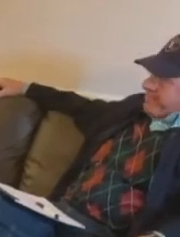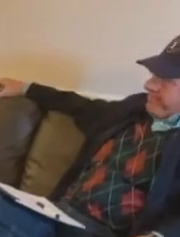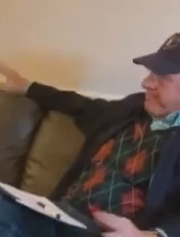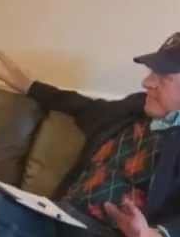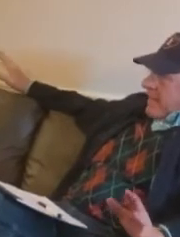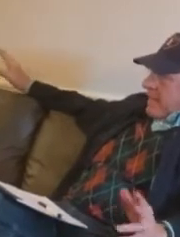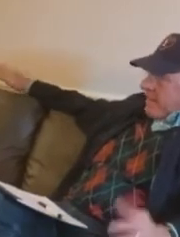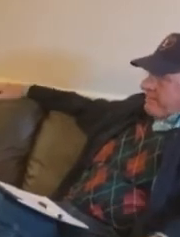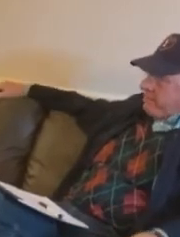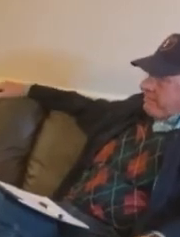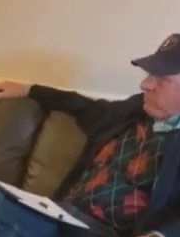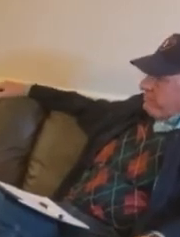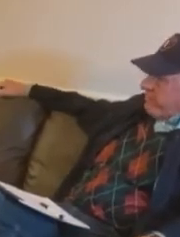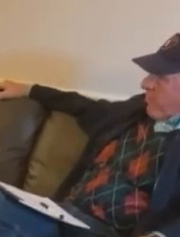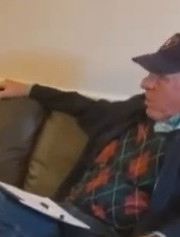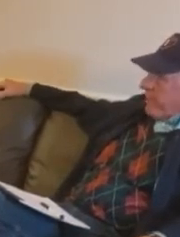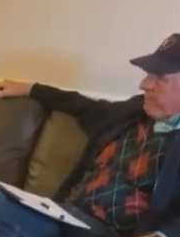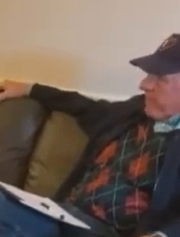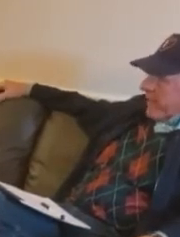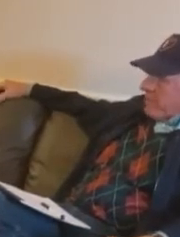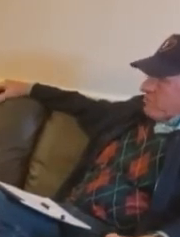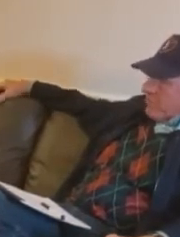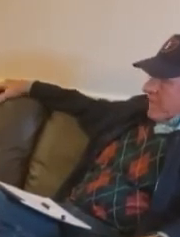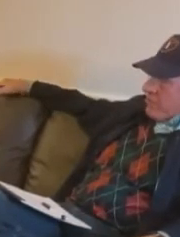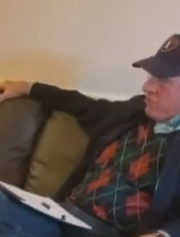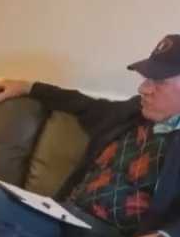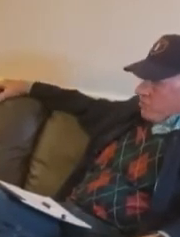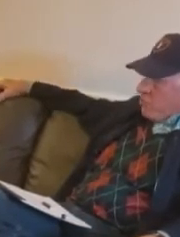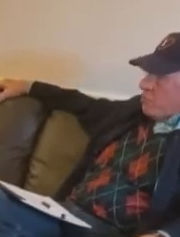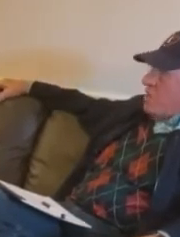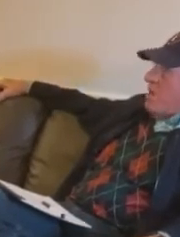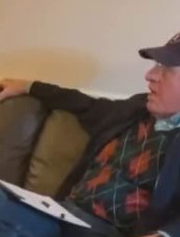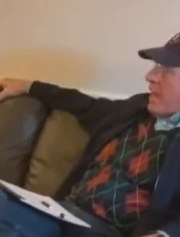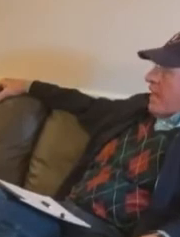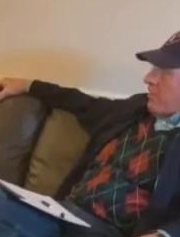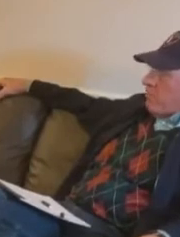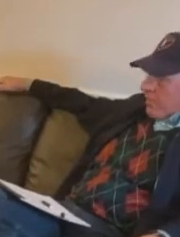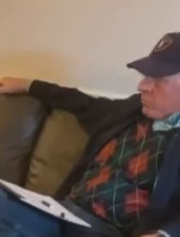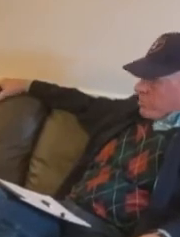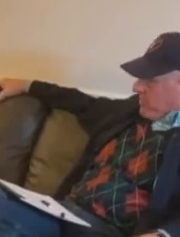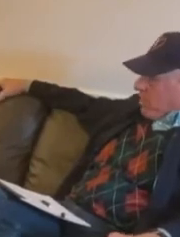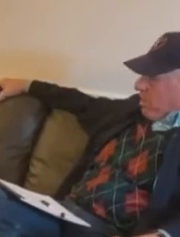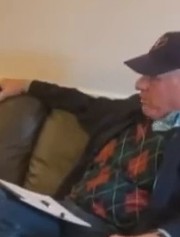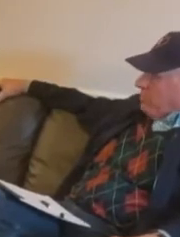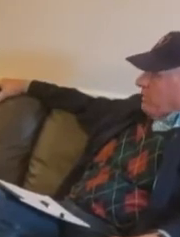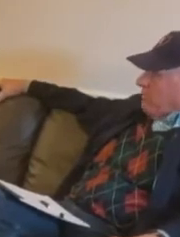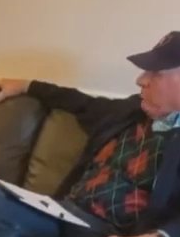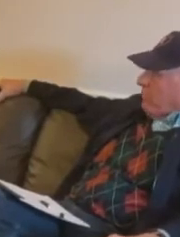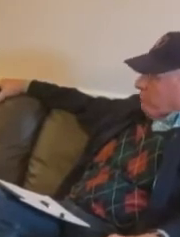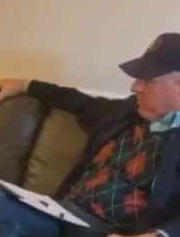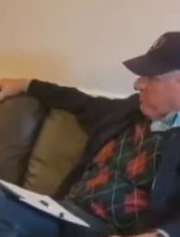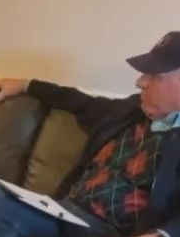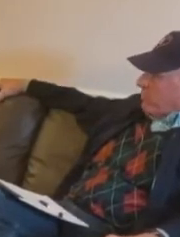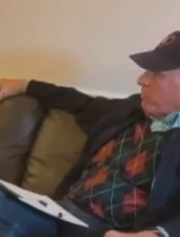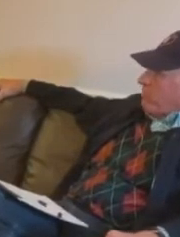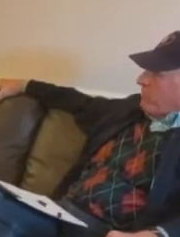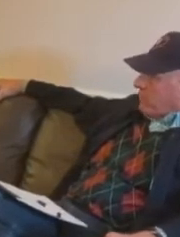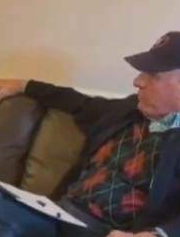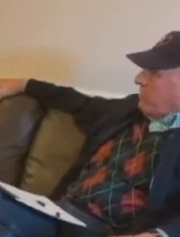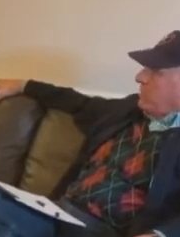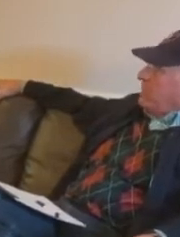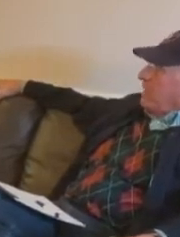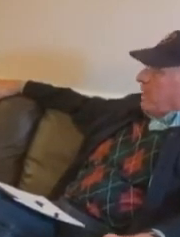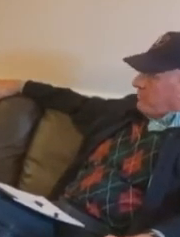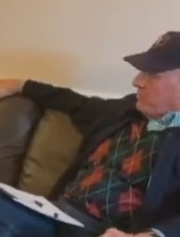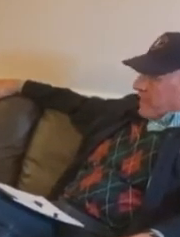I had a thought back in 2002. I had read where Jimmy Carter and his wife Rosalind were